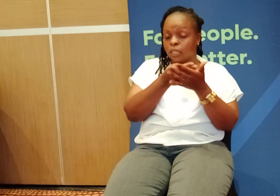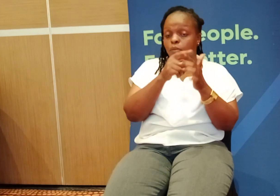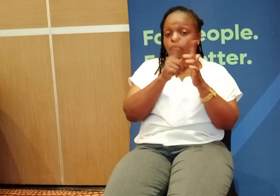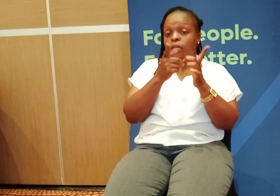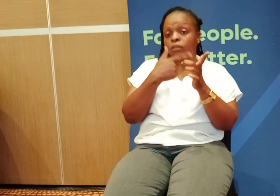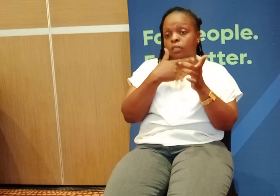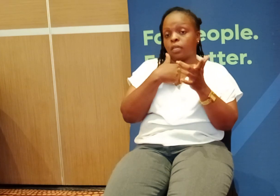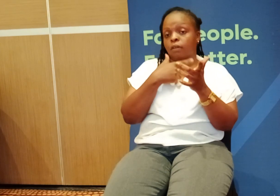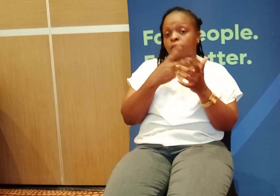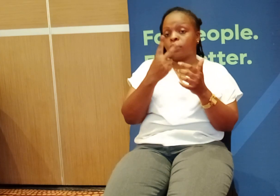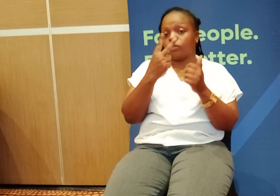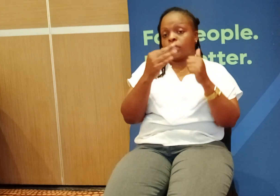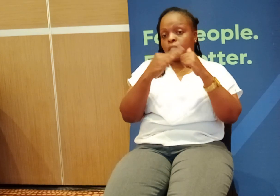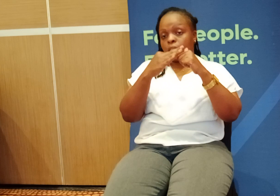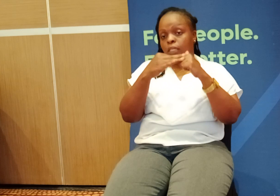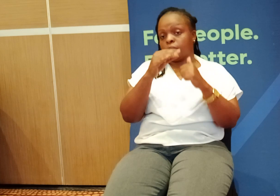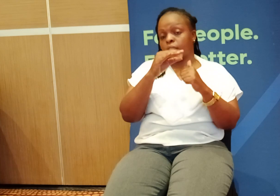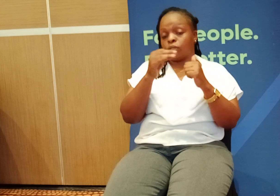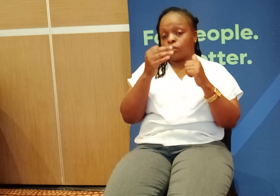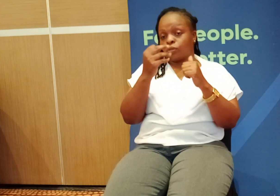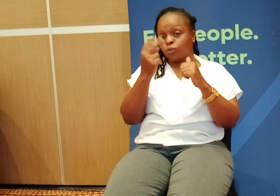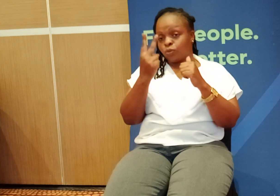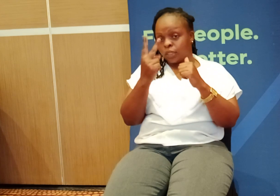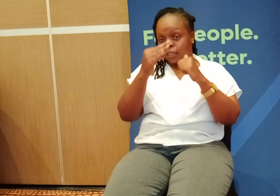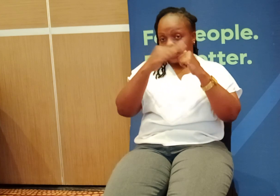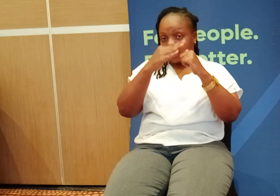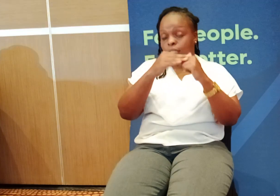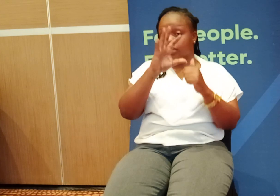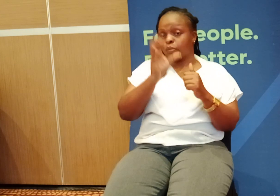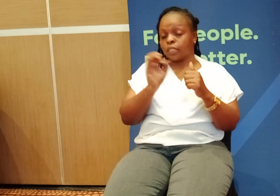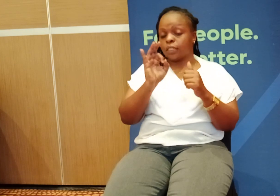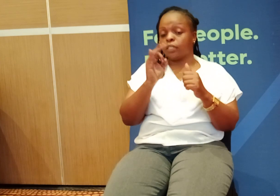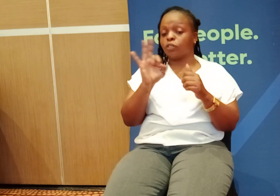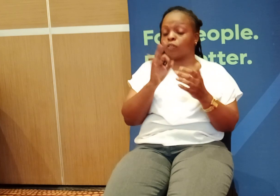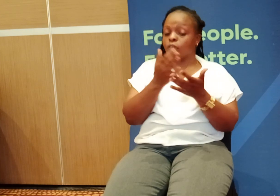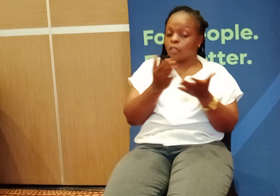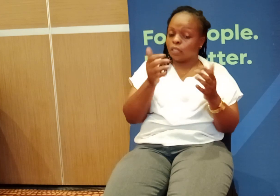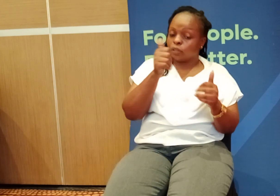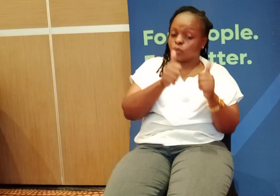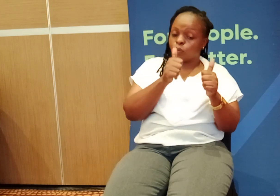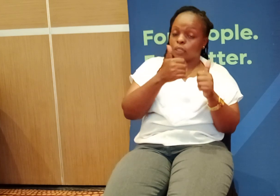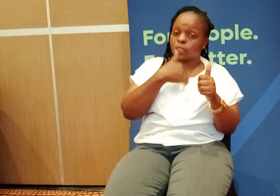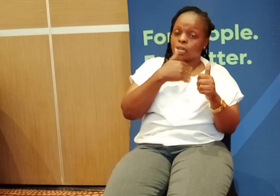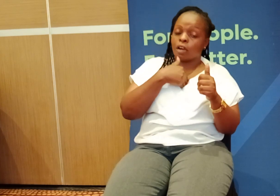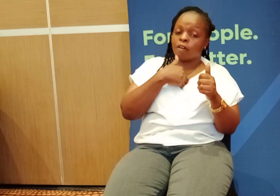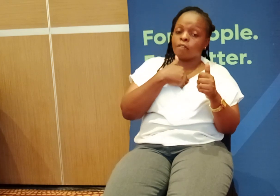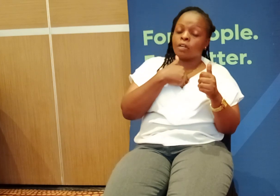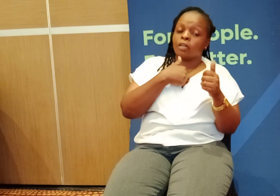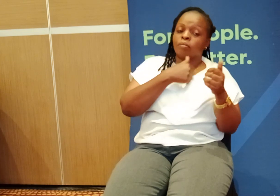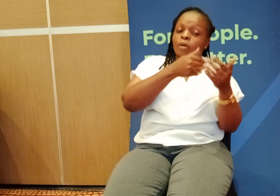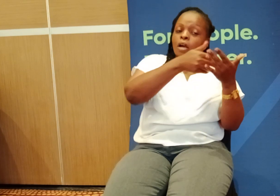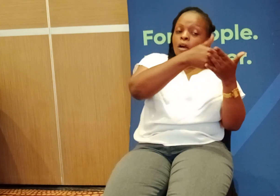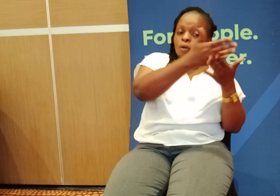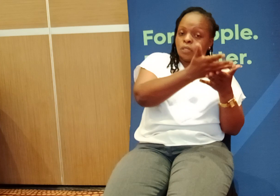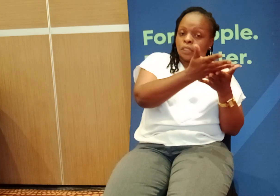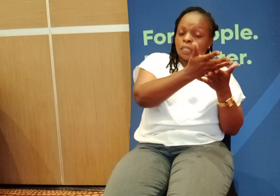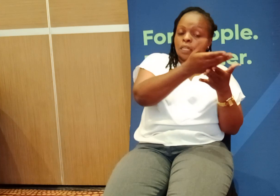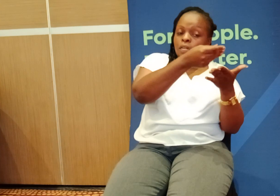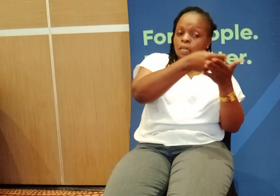about 28% of our facilities that sit in foreign denominated currency, which is predominantly the